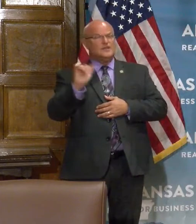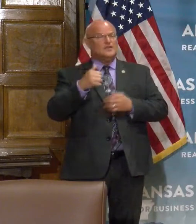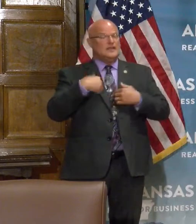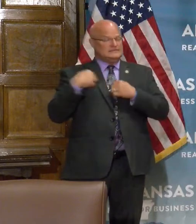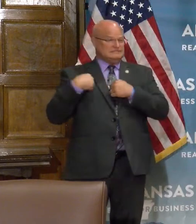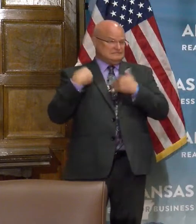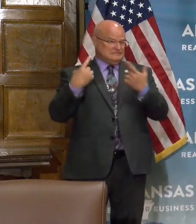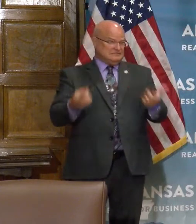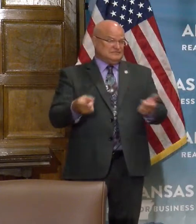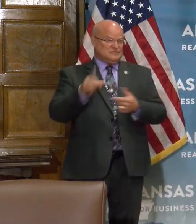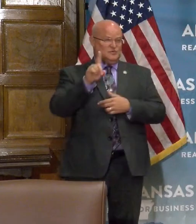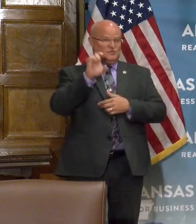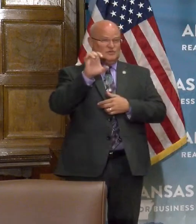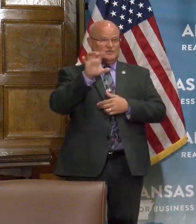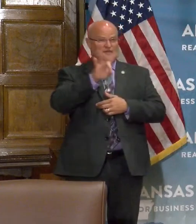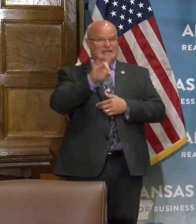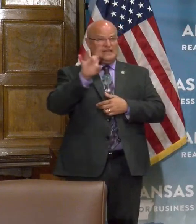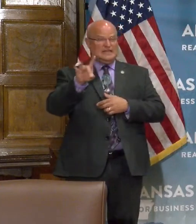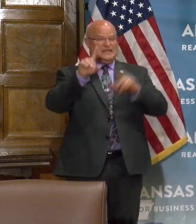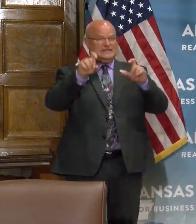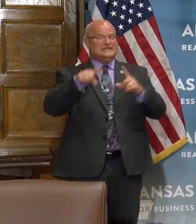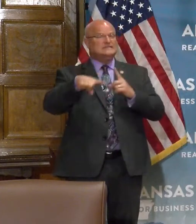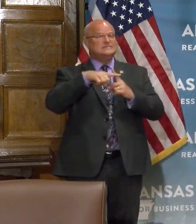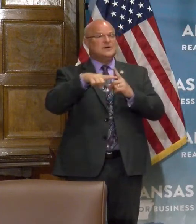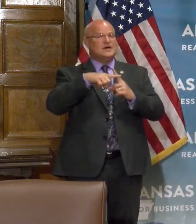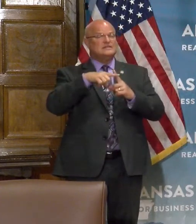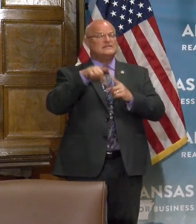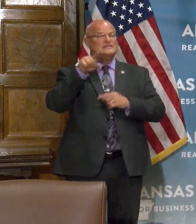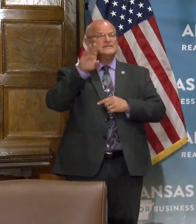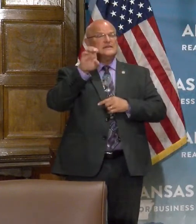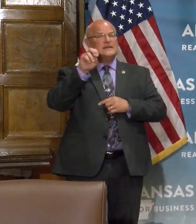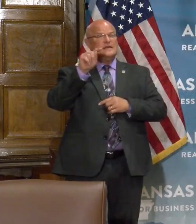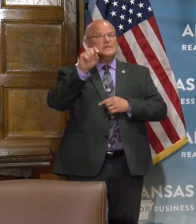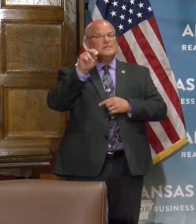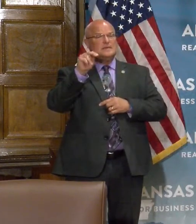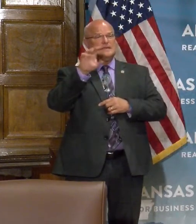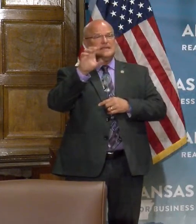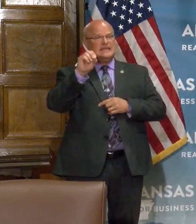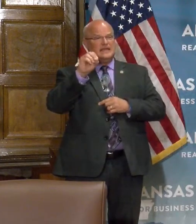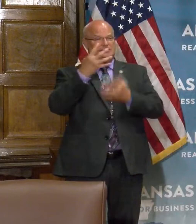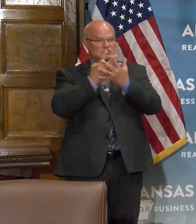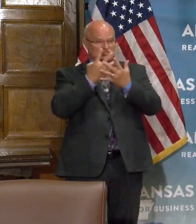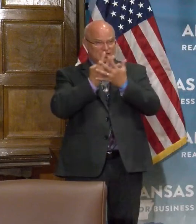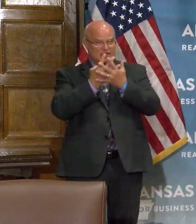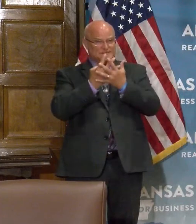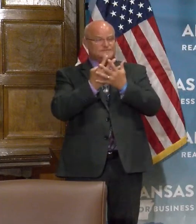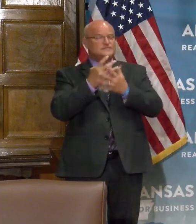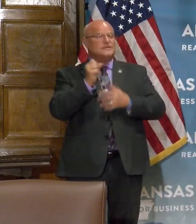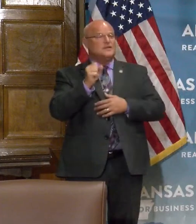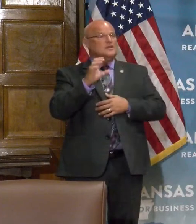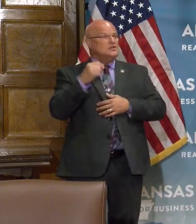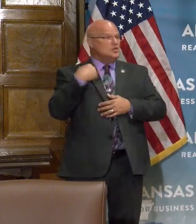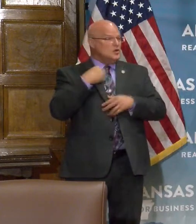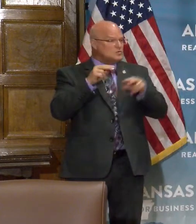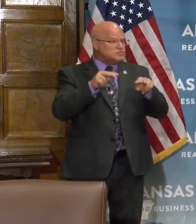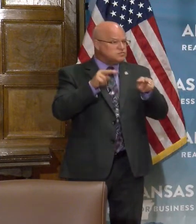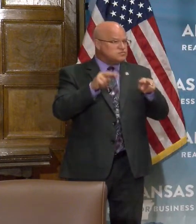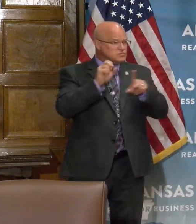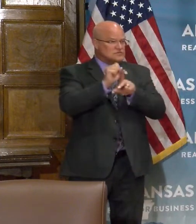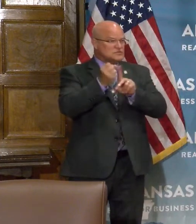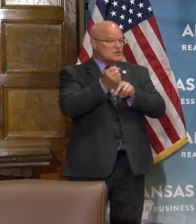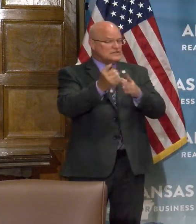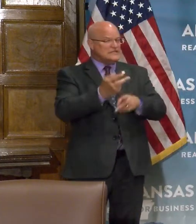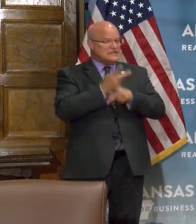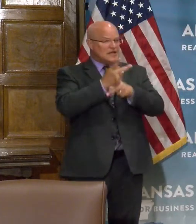so far a total of 188 tests positive at the Benton County Jail. And so we're watching these